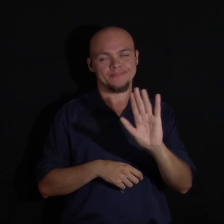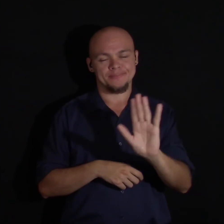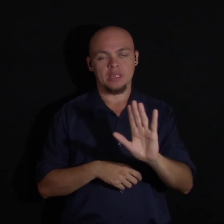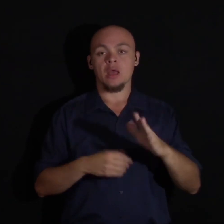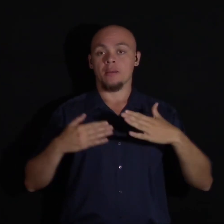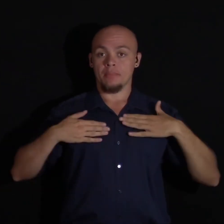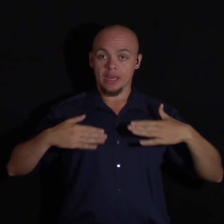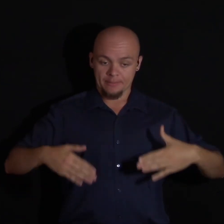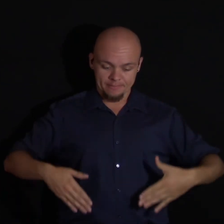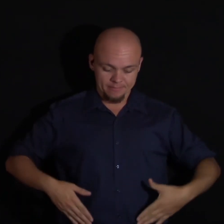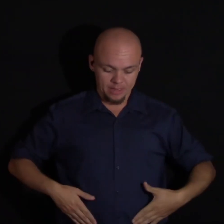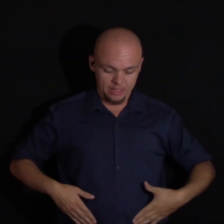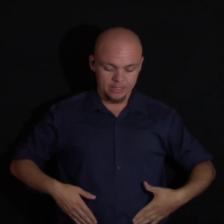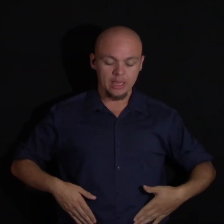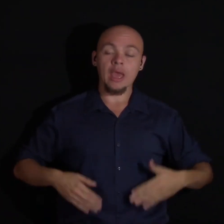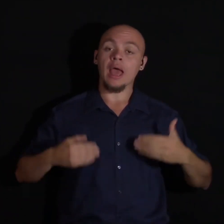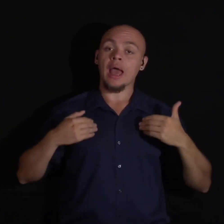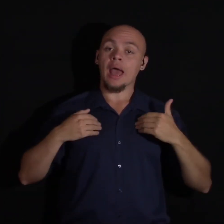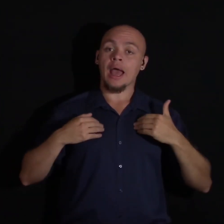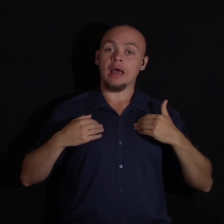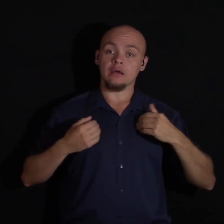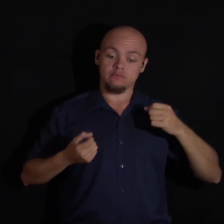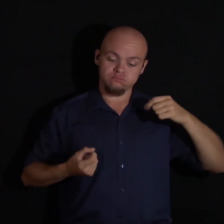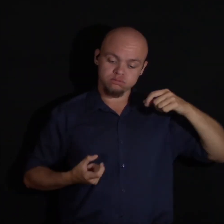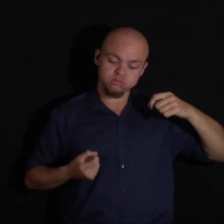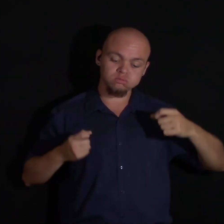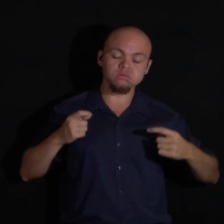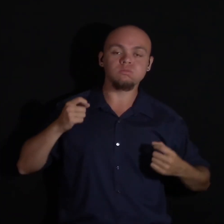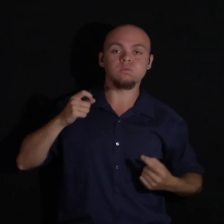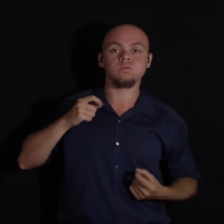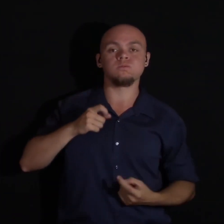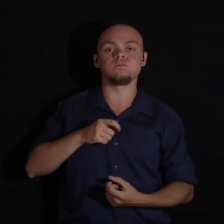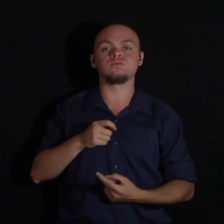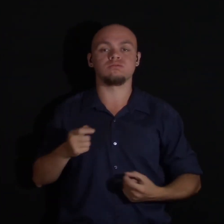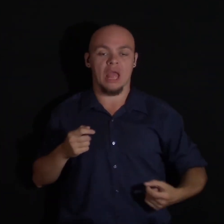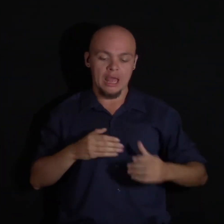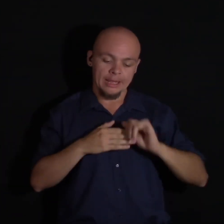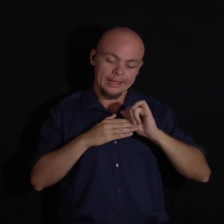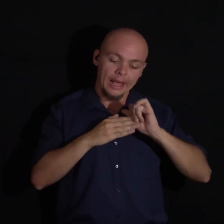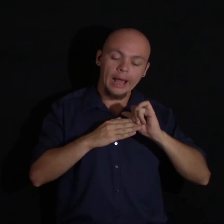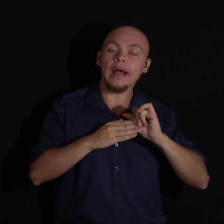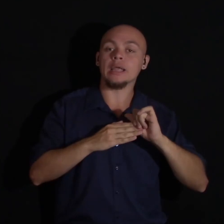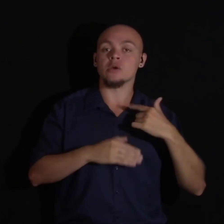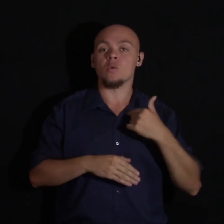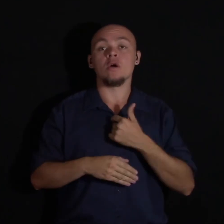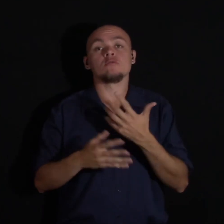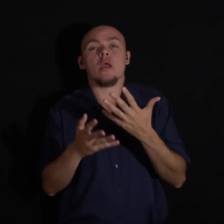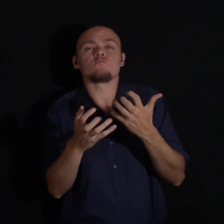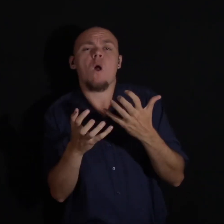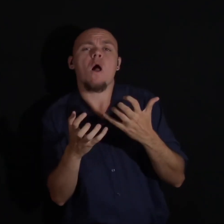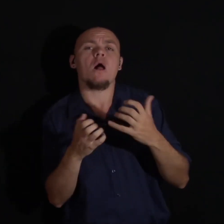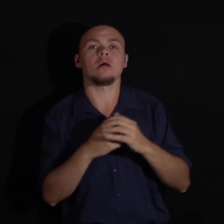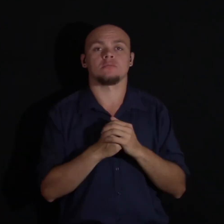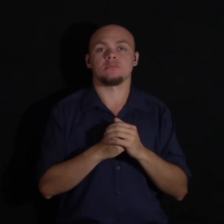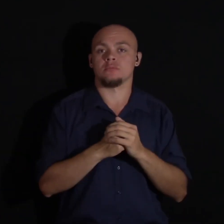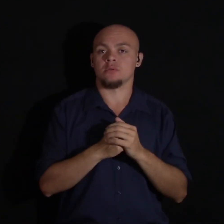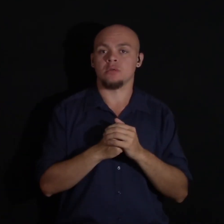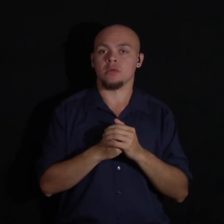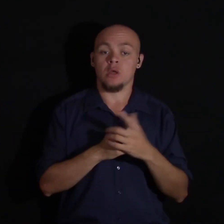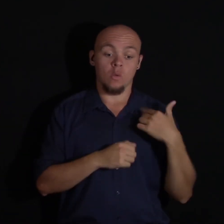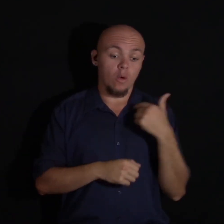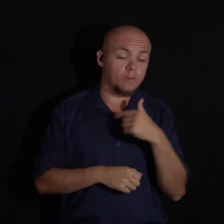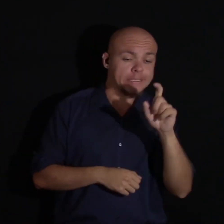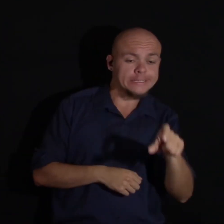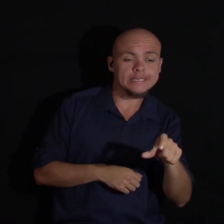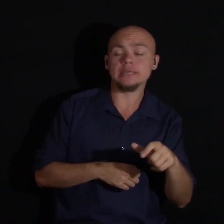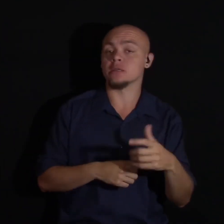textures that rise up to give us information, to guide us, to tell us what we're longing for, to tell us what we need,